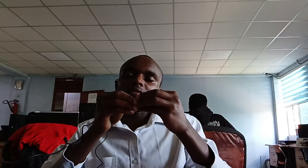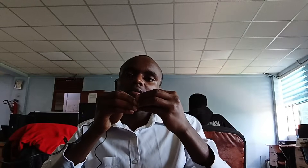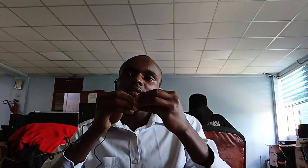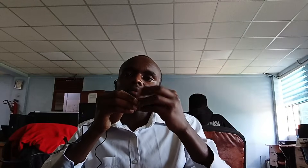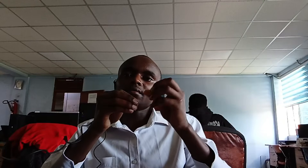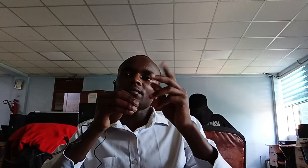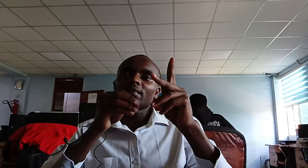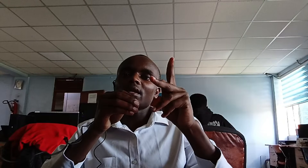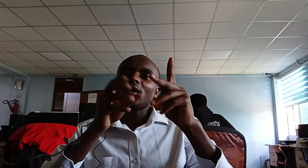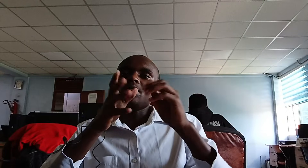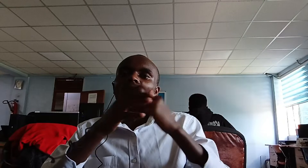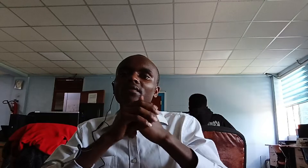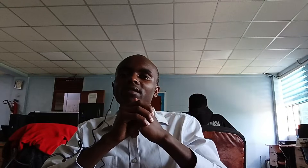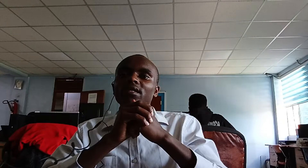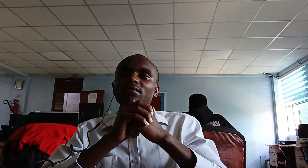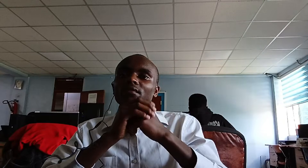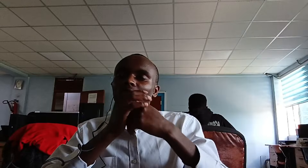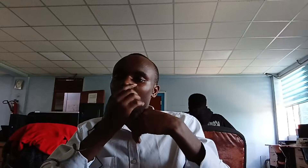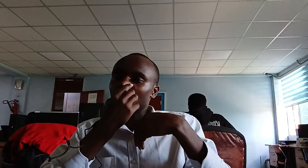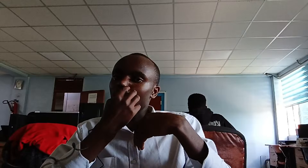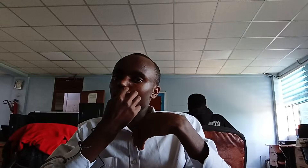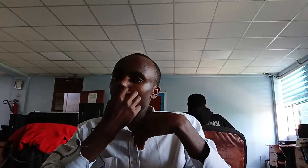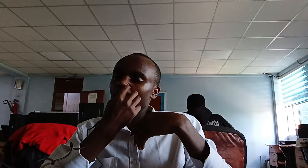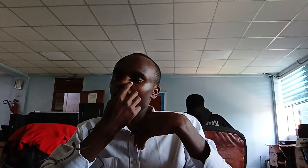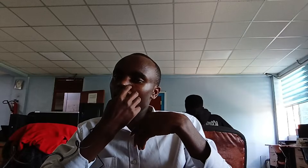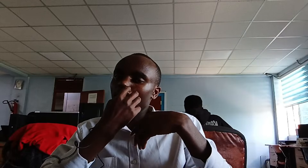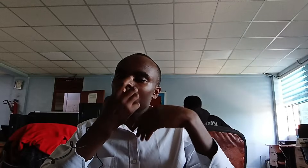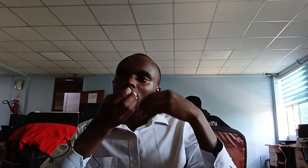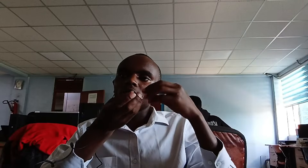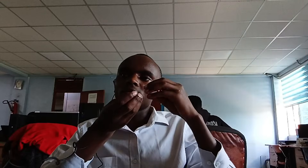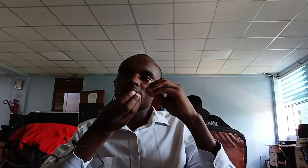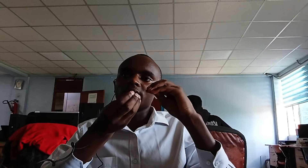Okay. We have the sign for now kissing.